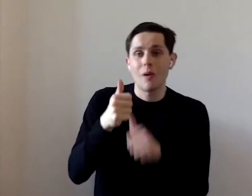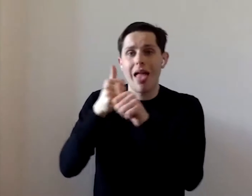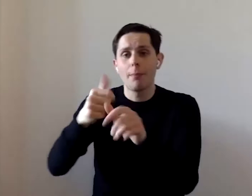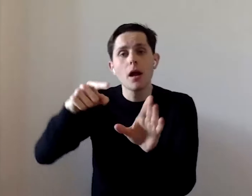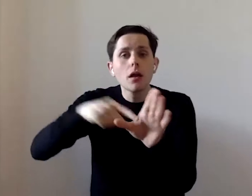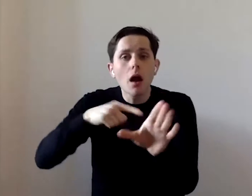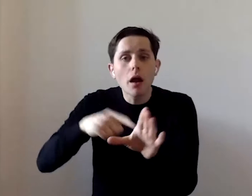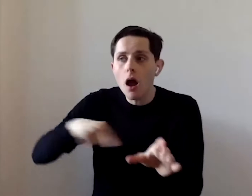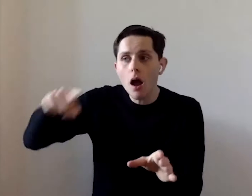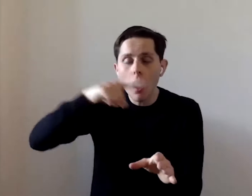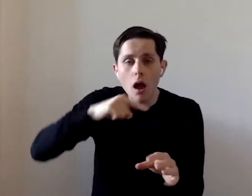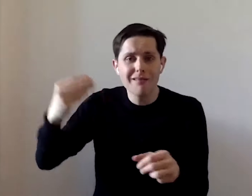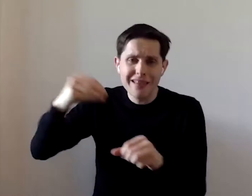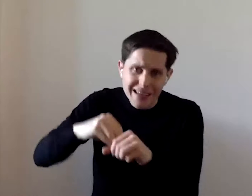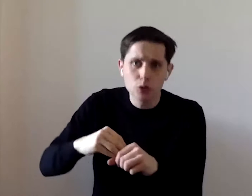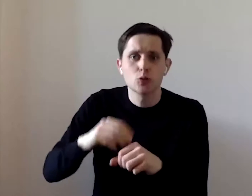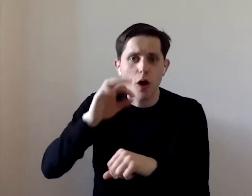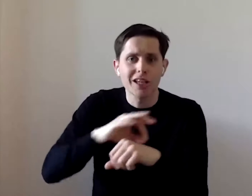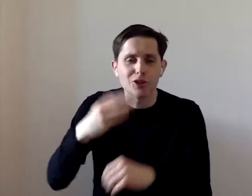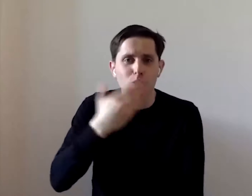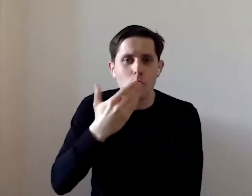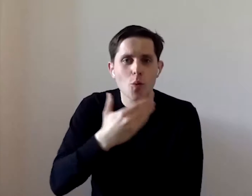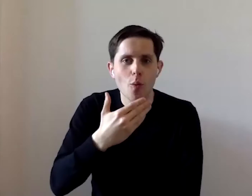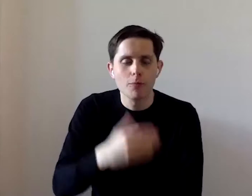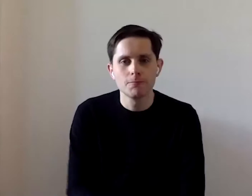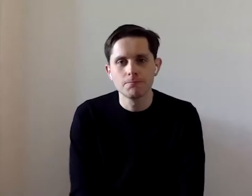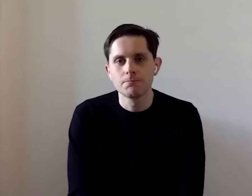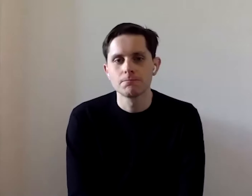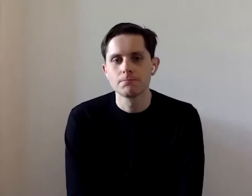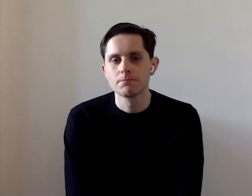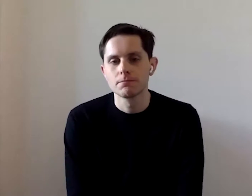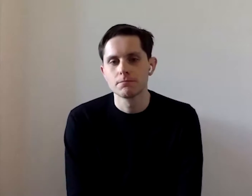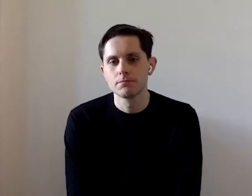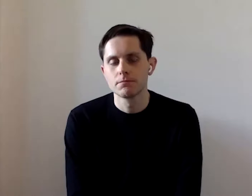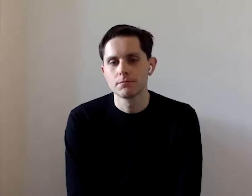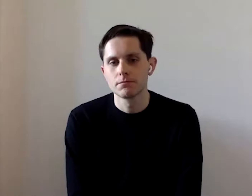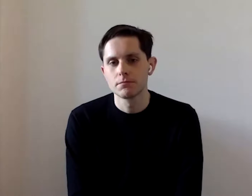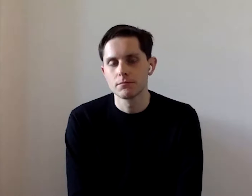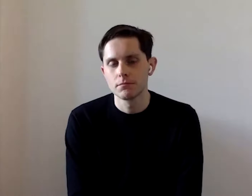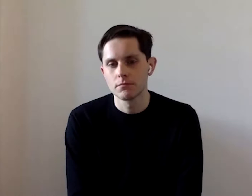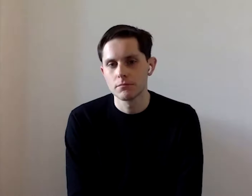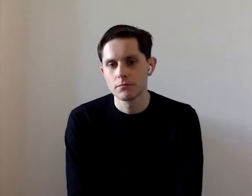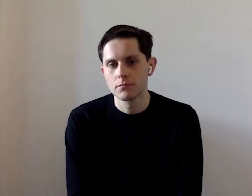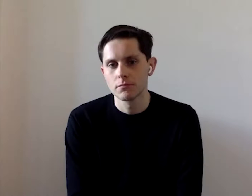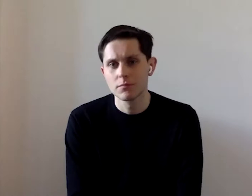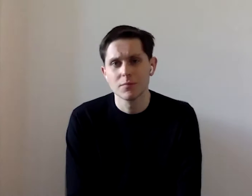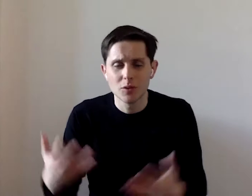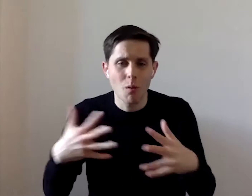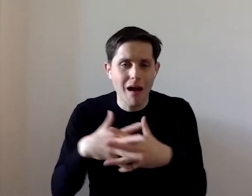establish links with younger students to get into architecture school. Accelerate does work brilliantly in that area as